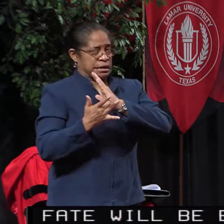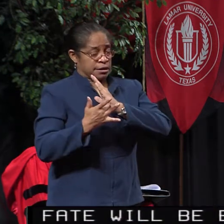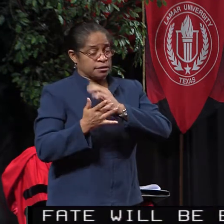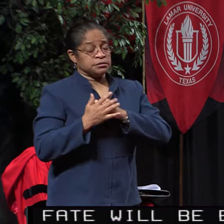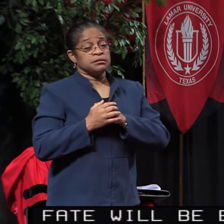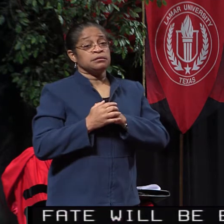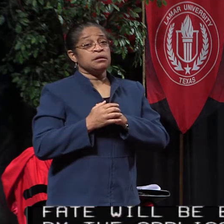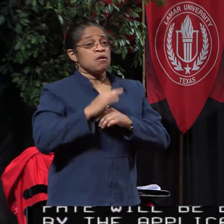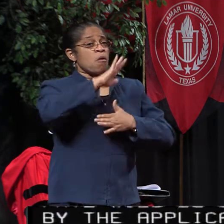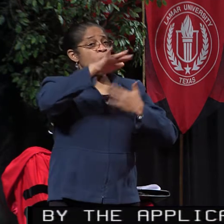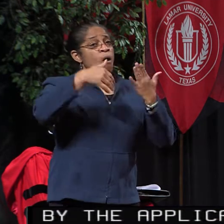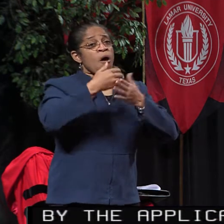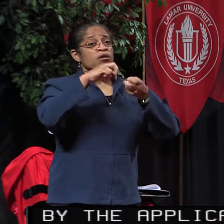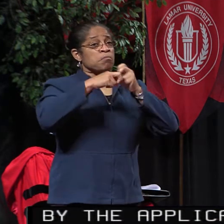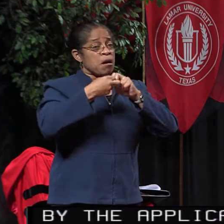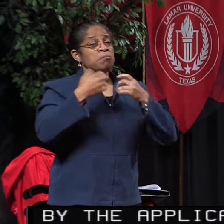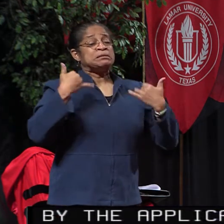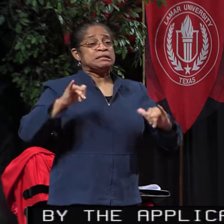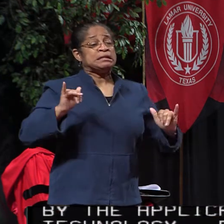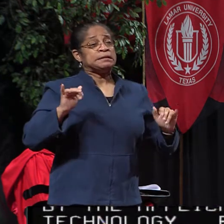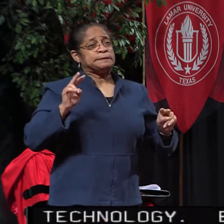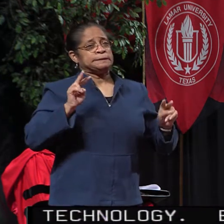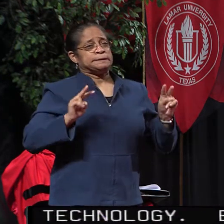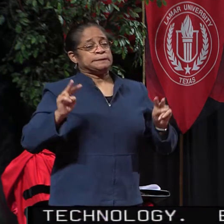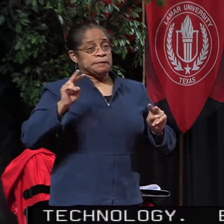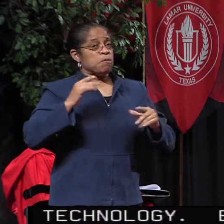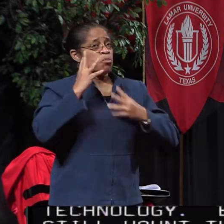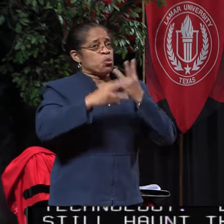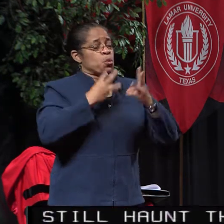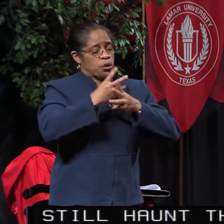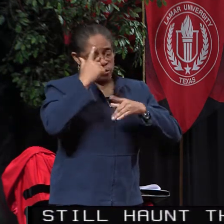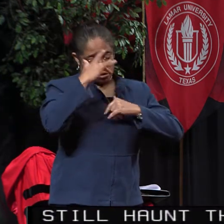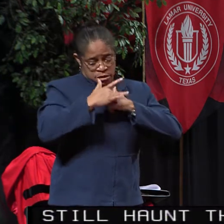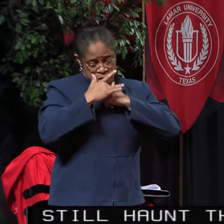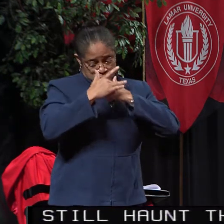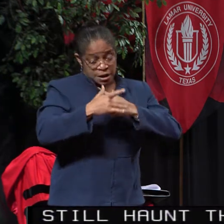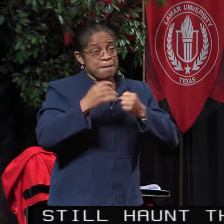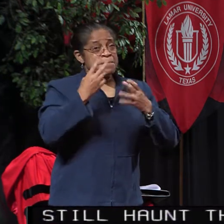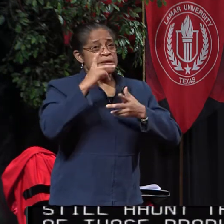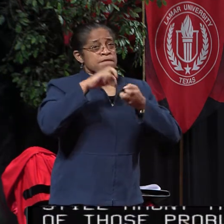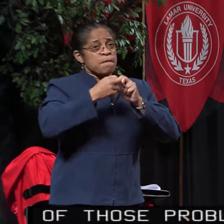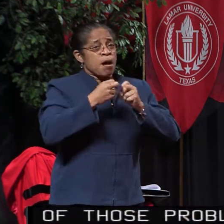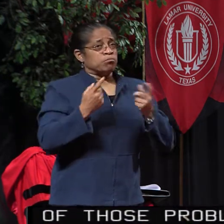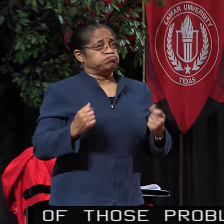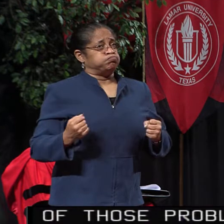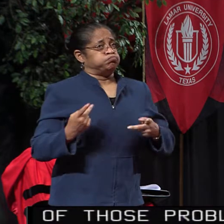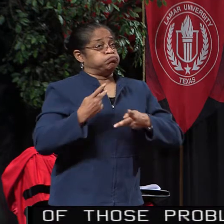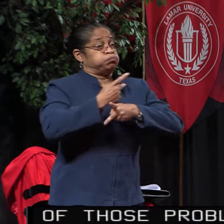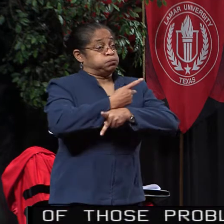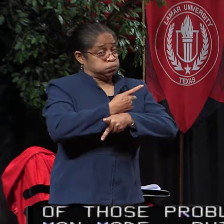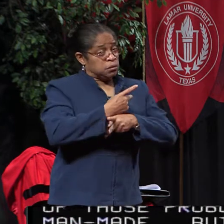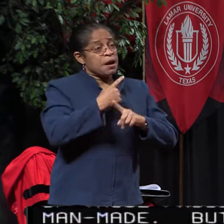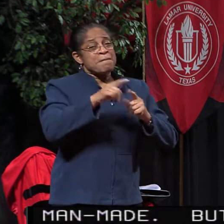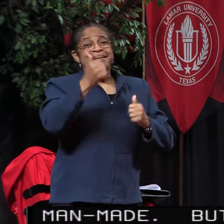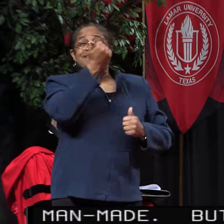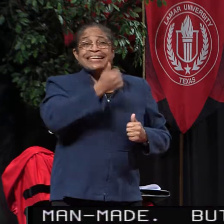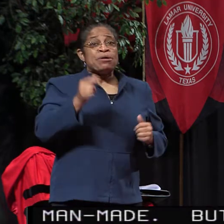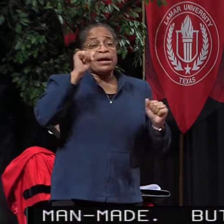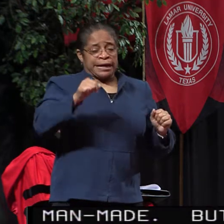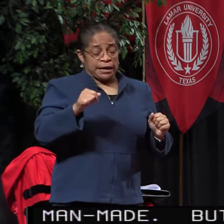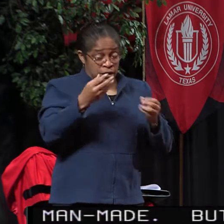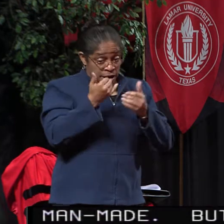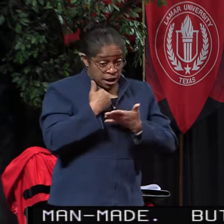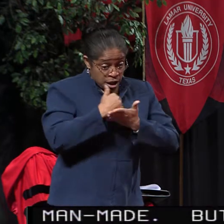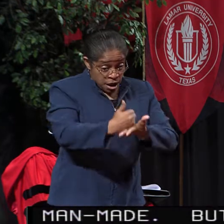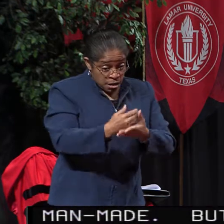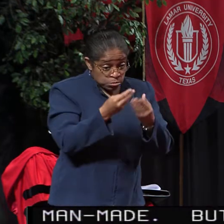Enormous problems still haunt the world, and many of those problems have been man-made. But if anyone can do something to solve